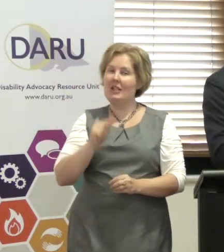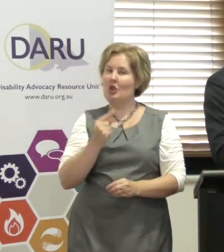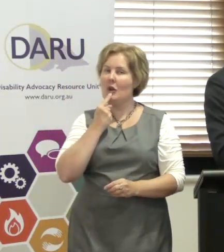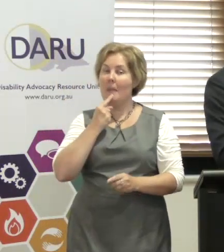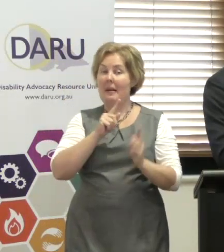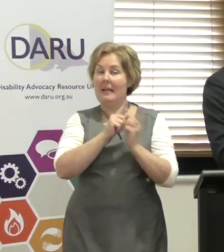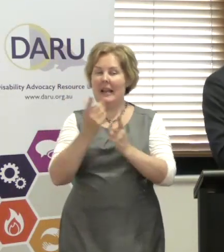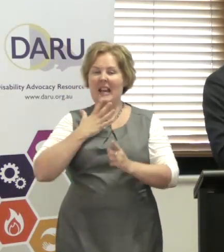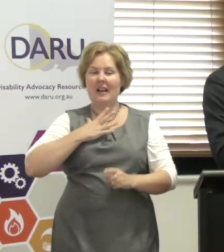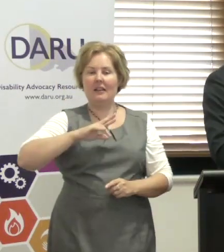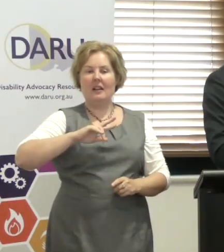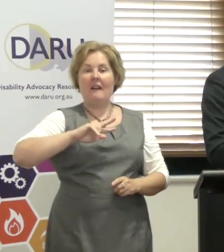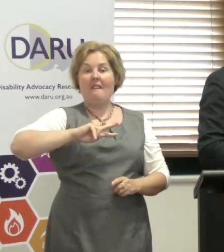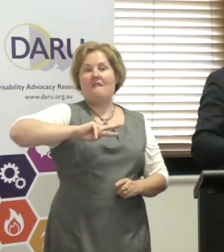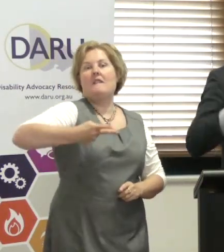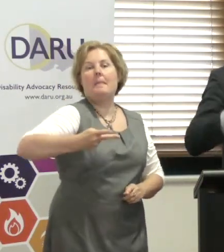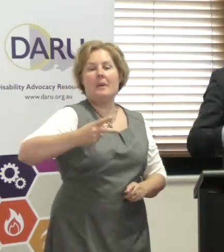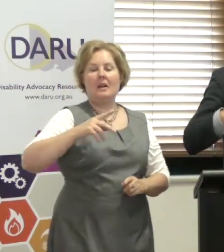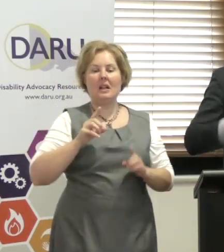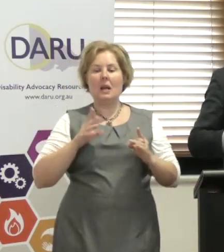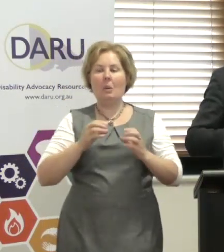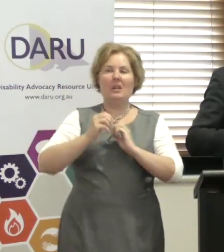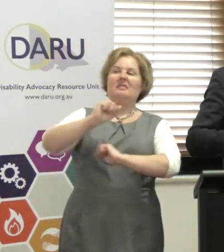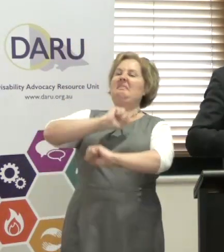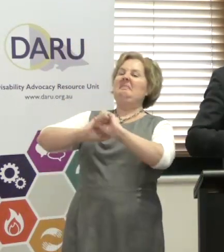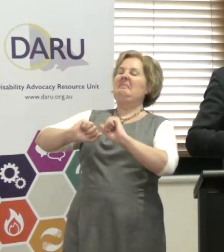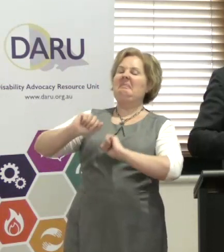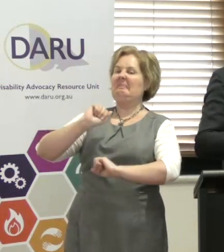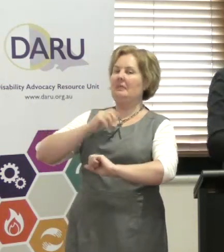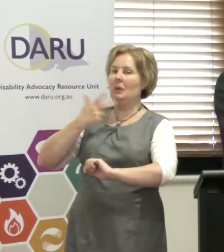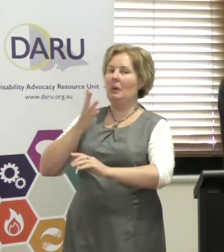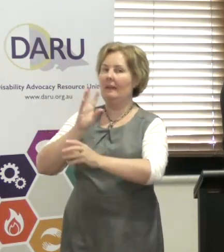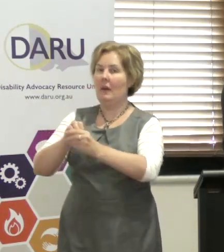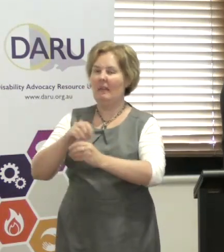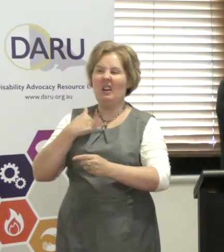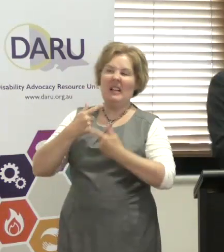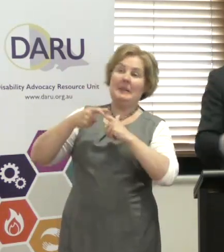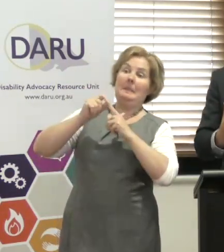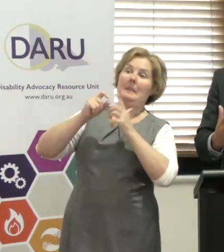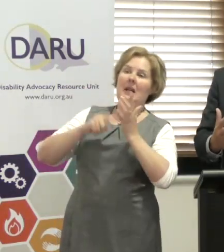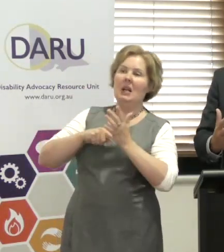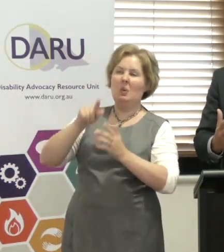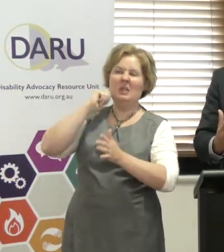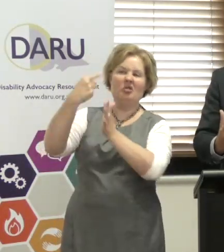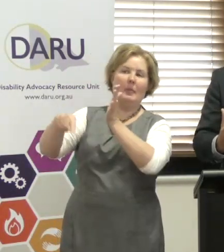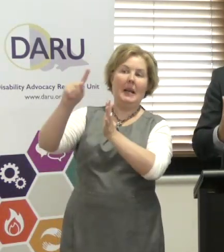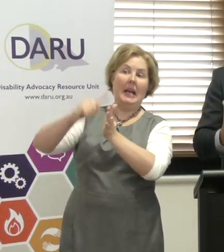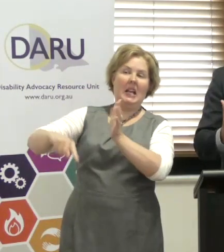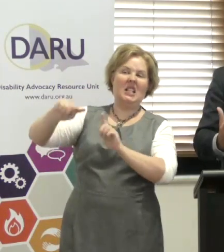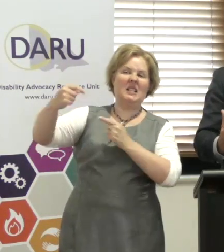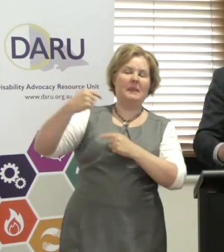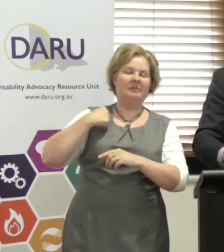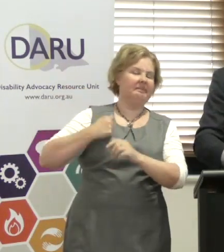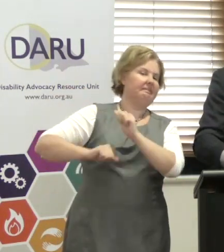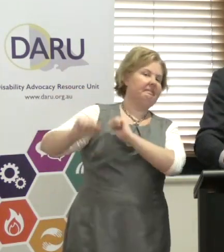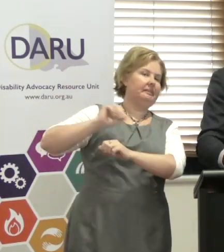it round from apprehended discrimination, I expect to be discriminated against, into flipping it into I expect